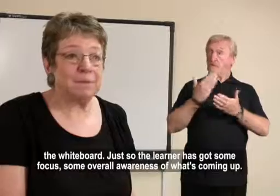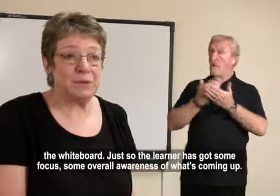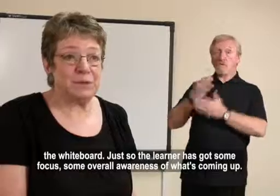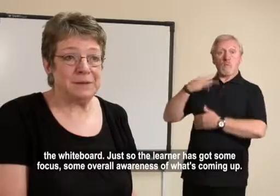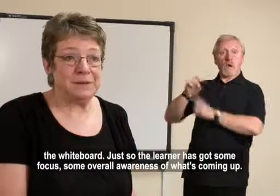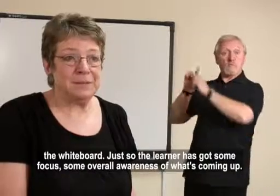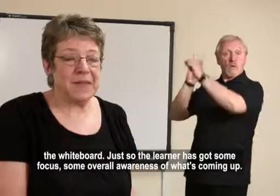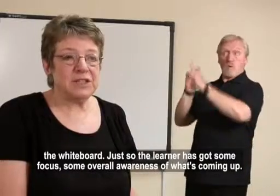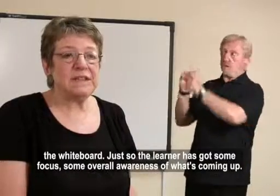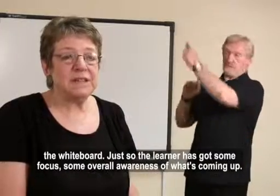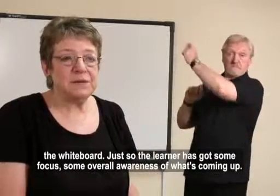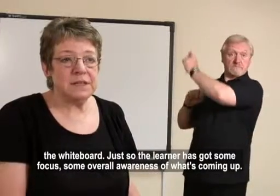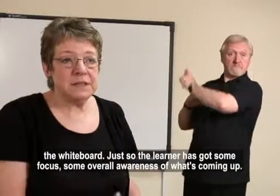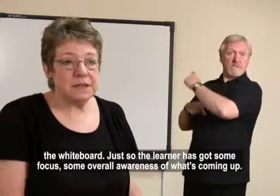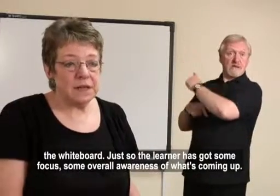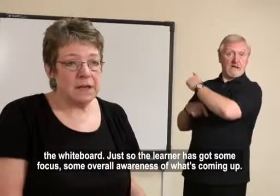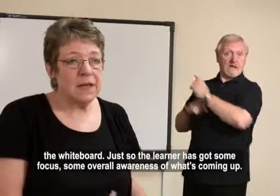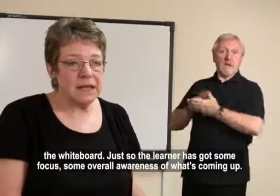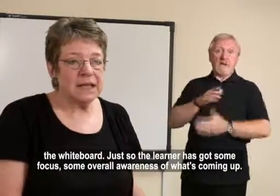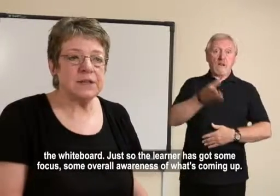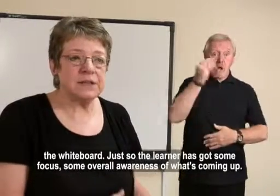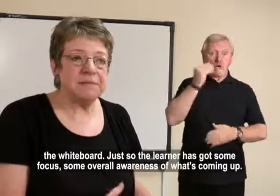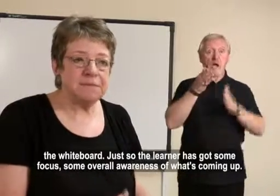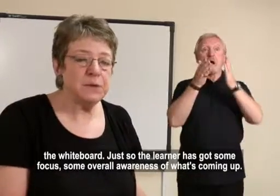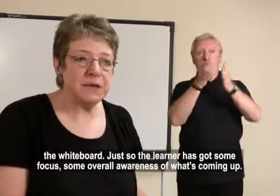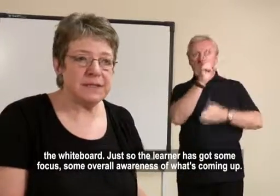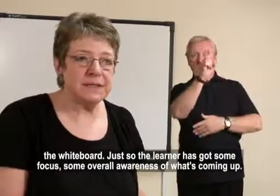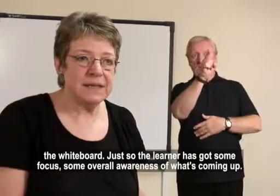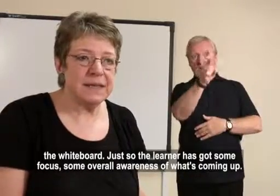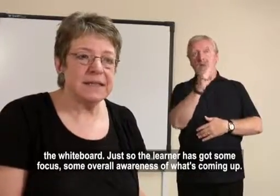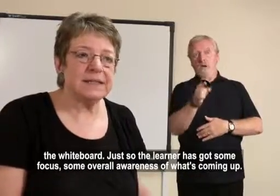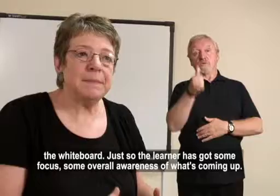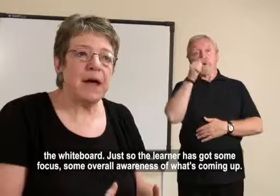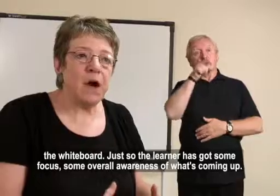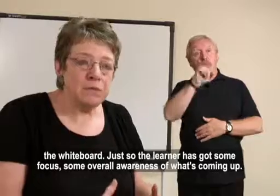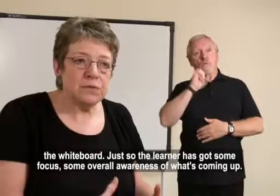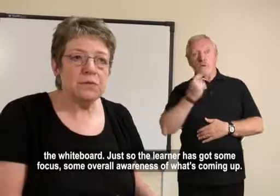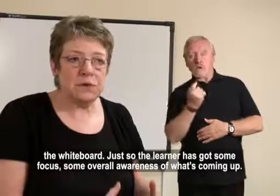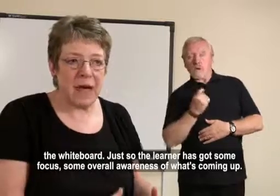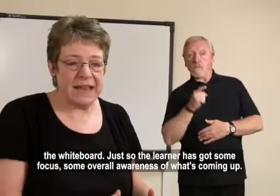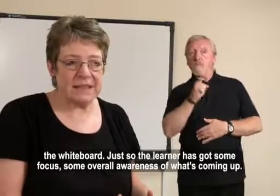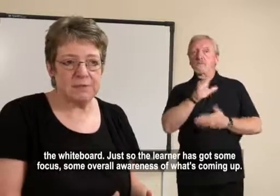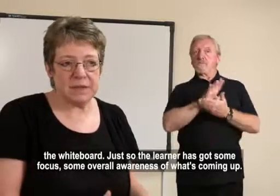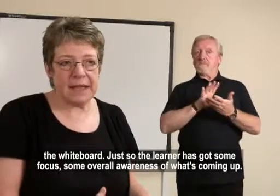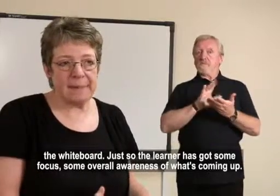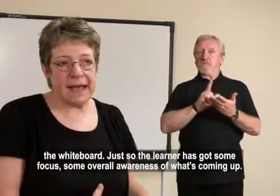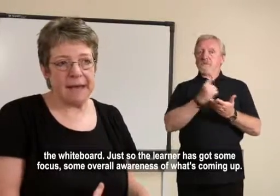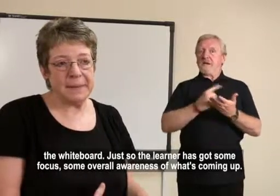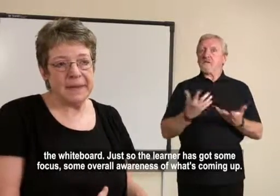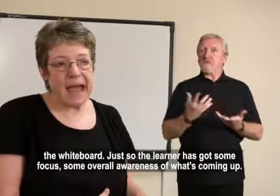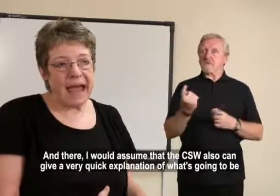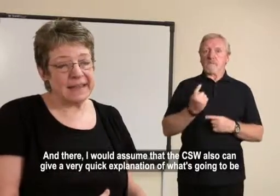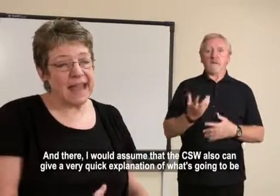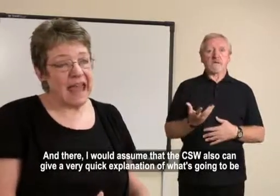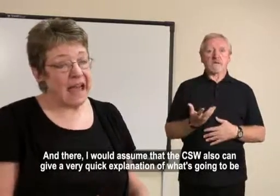on the whiteboard, just so that the learner has got some focus, some overall awareness of what's coming